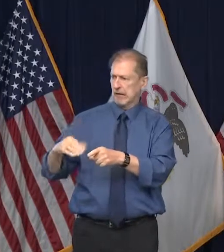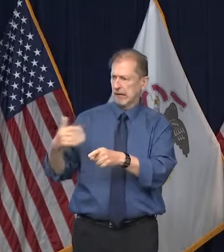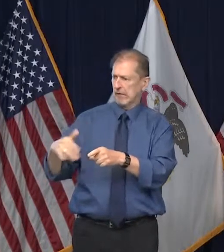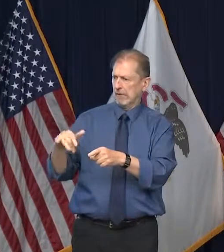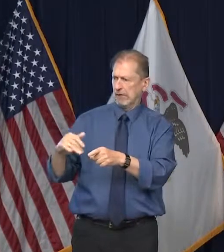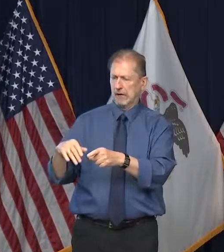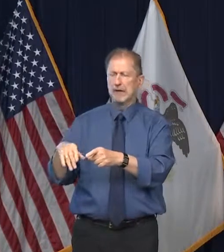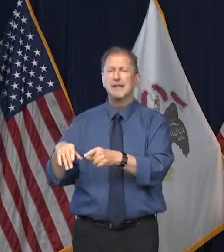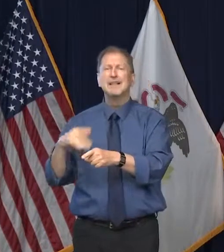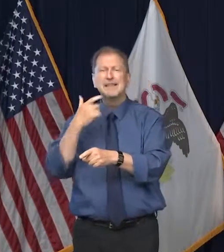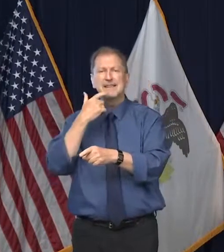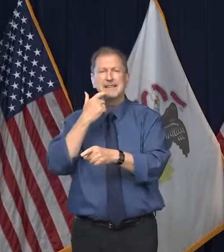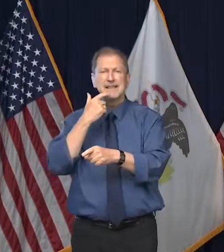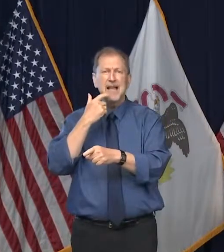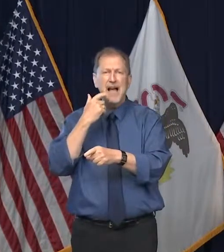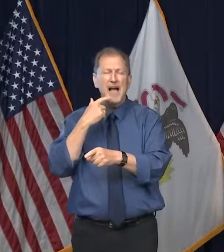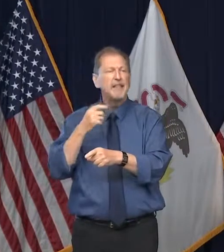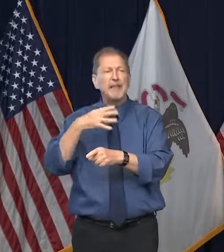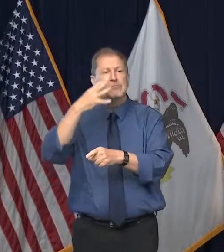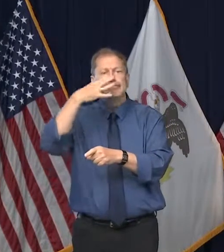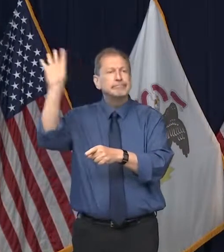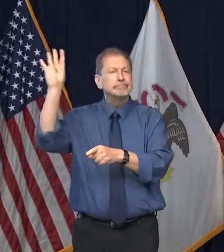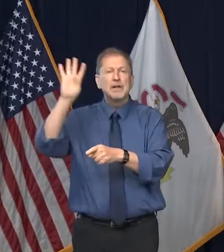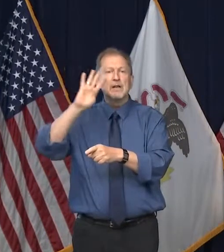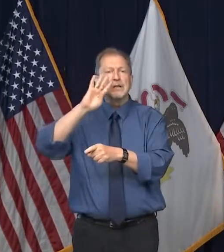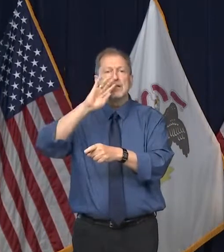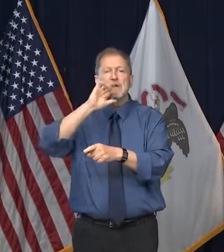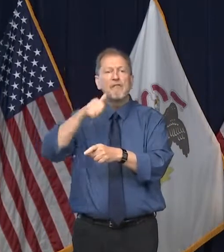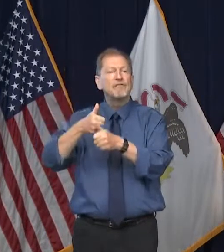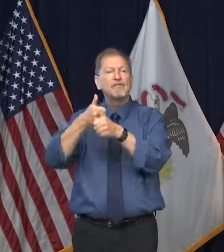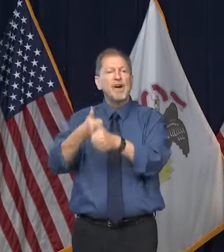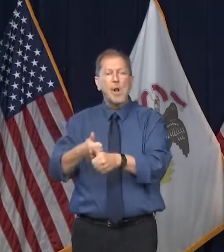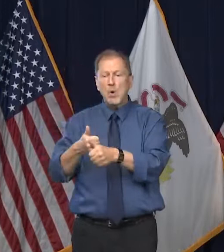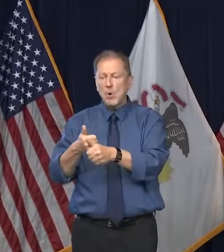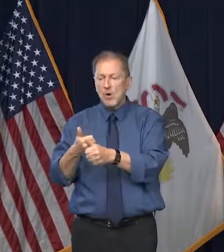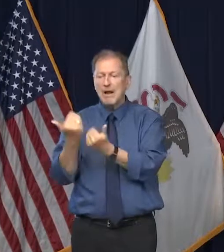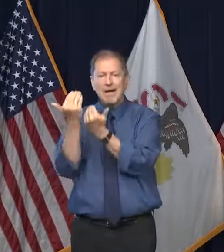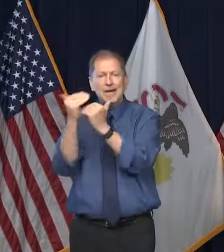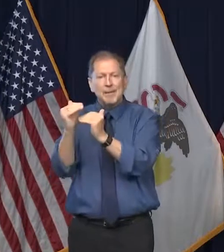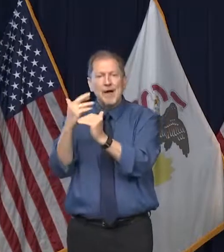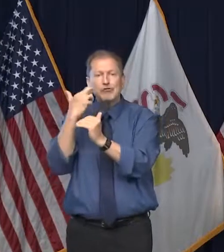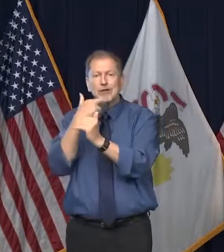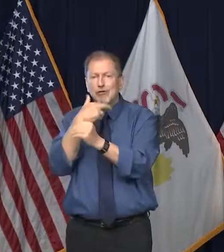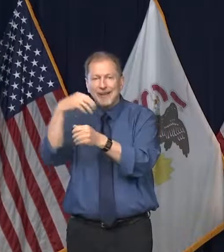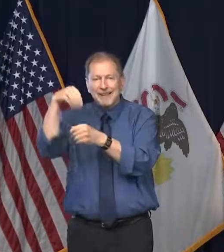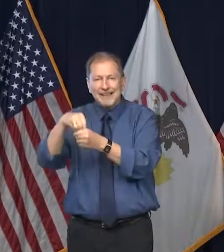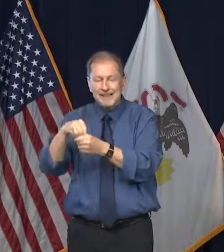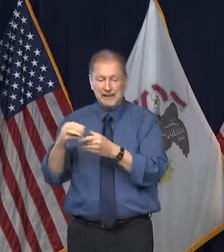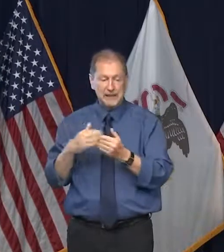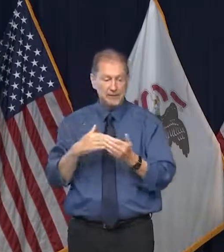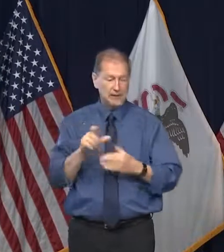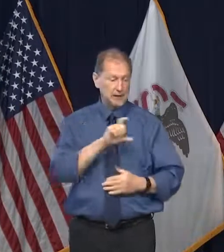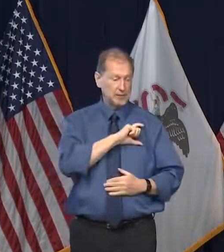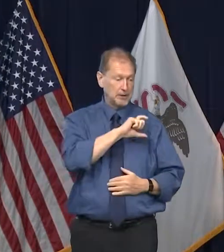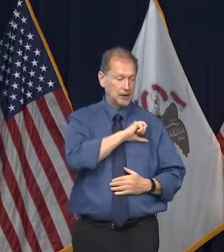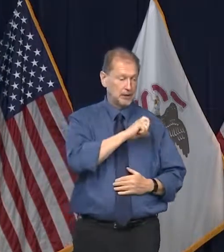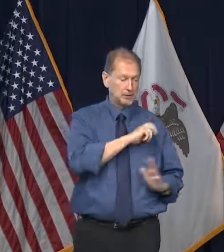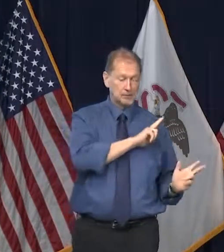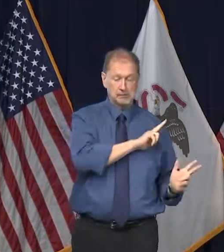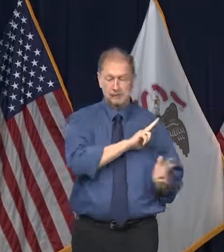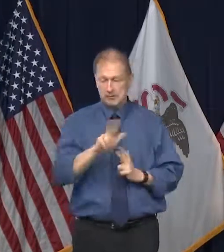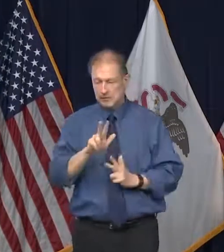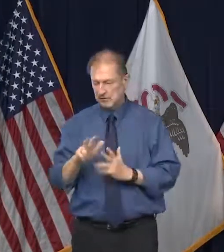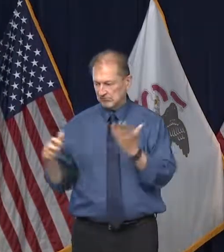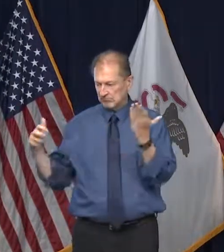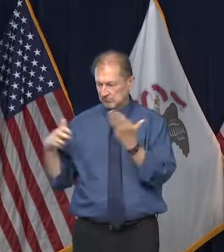lower, 90% of businesses not complying with the indoor dining ban. Even if local law enforcement was really trying